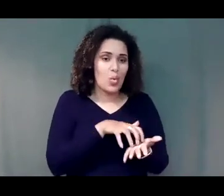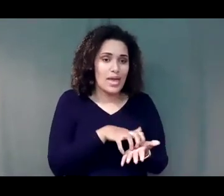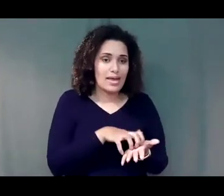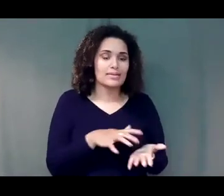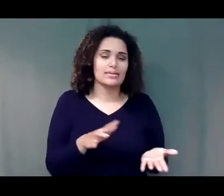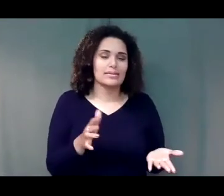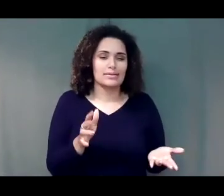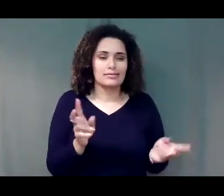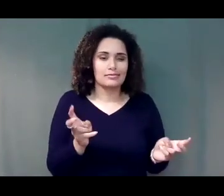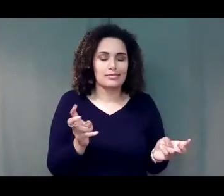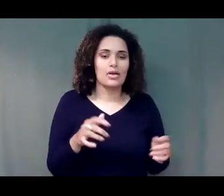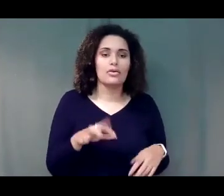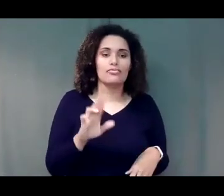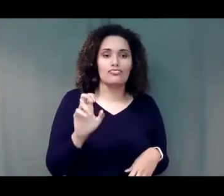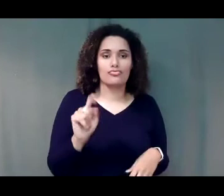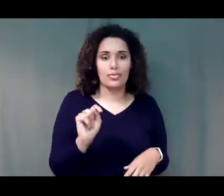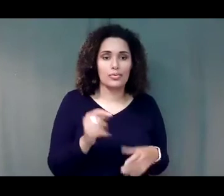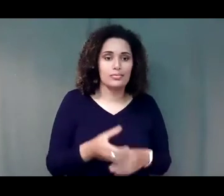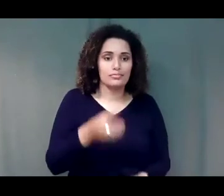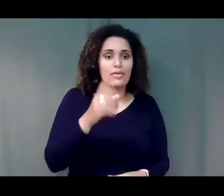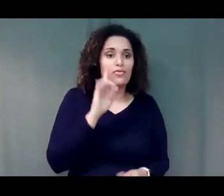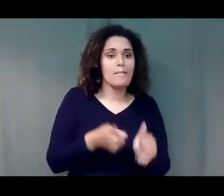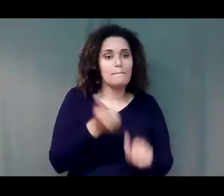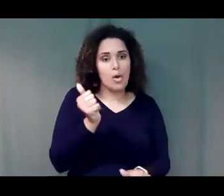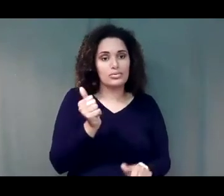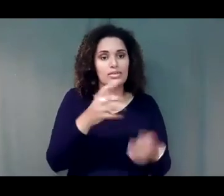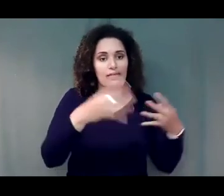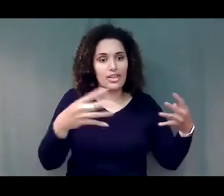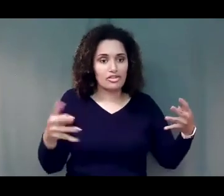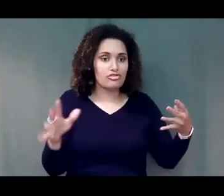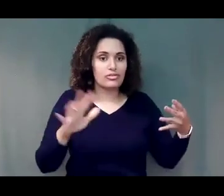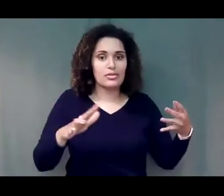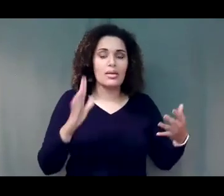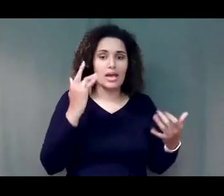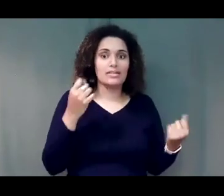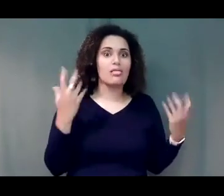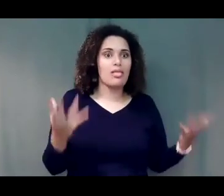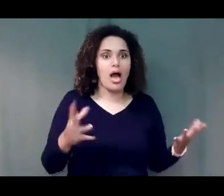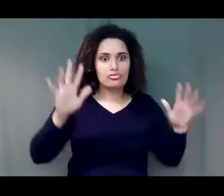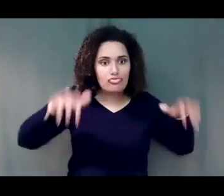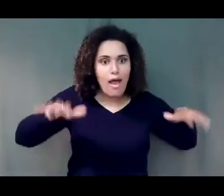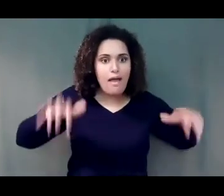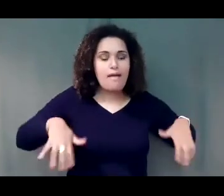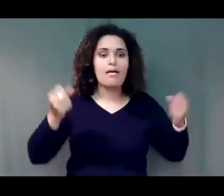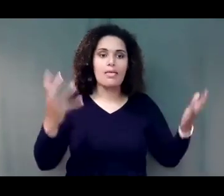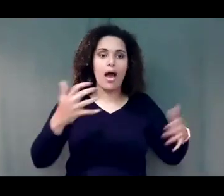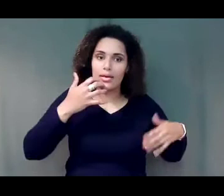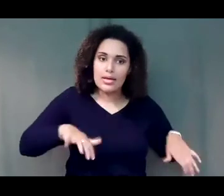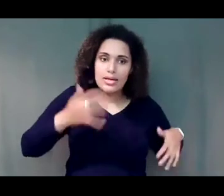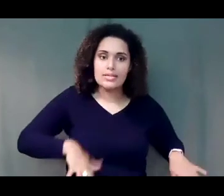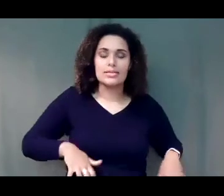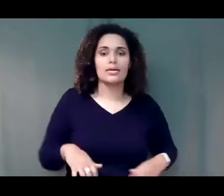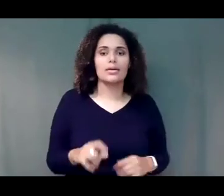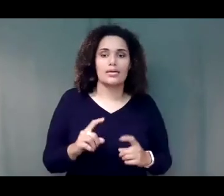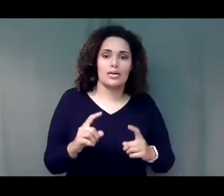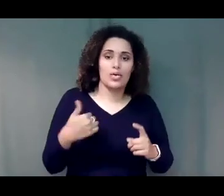put it, rootstocks we could for most of the vineyard, because we have a lot of rain, we have a lot of heat. We